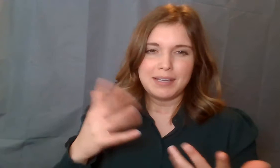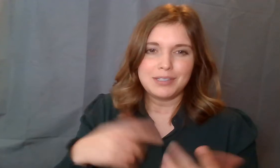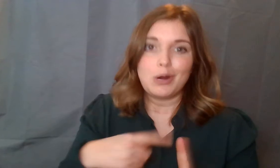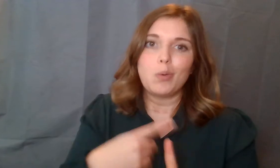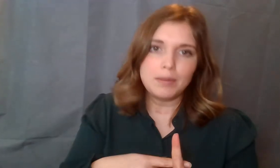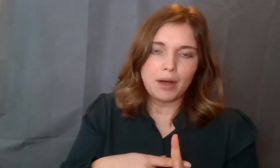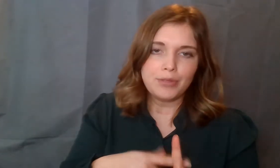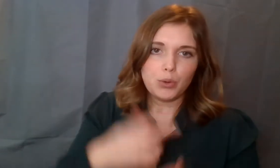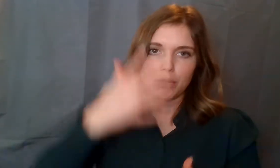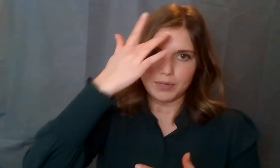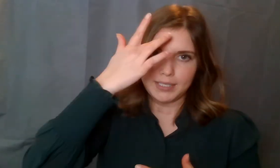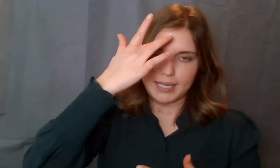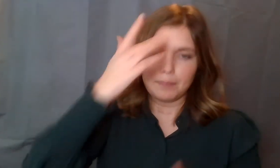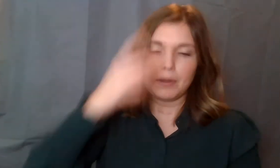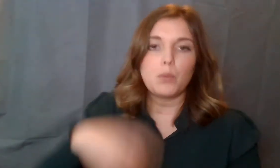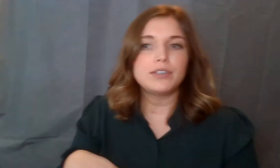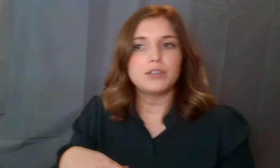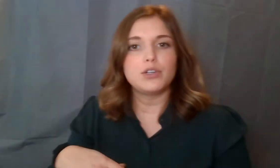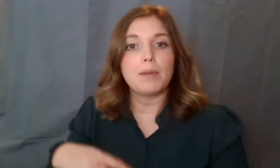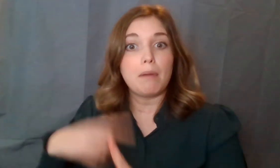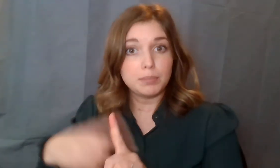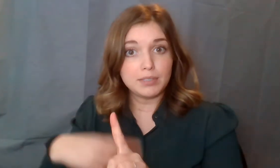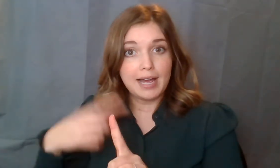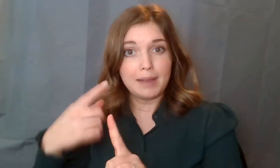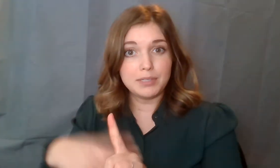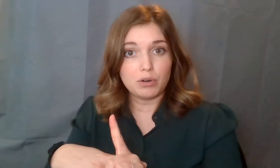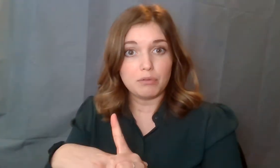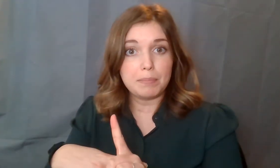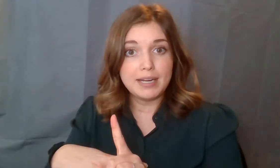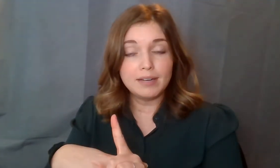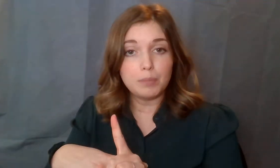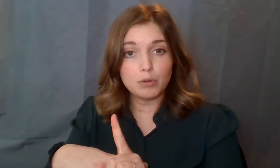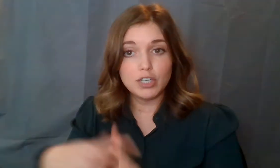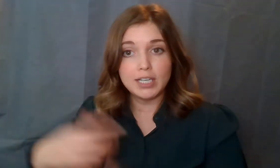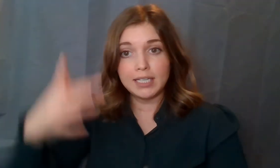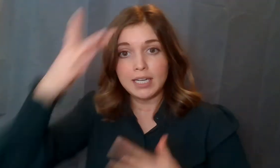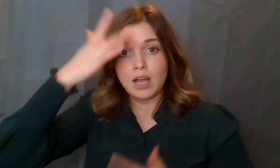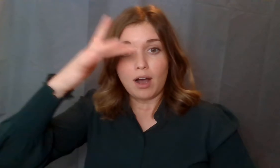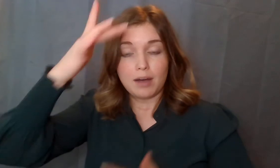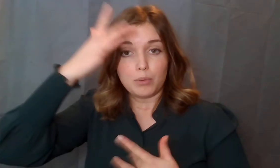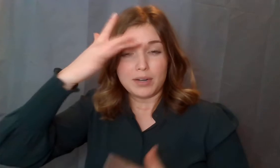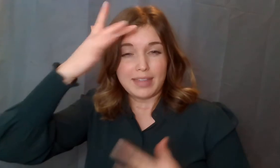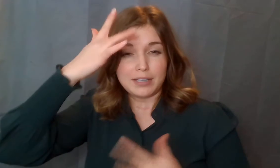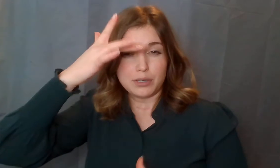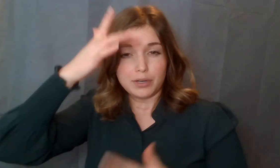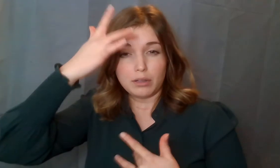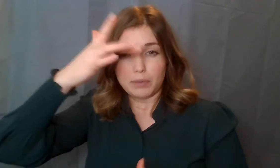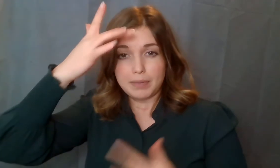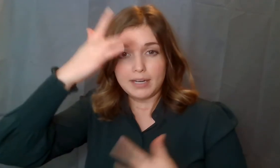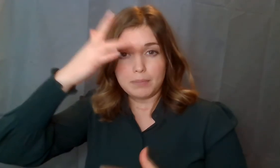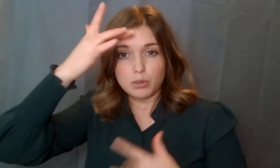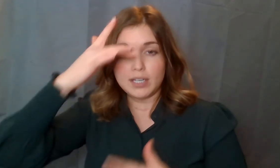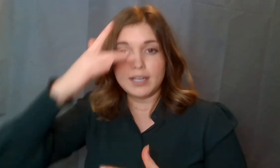means, 1 month or you're sick. But once you do it multiple times or a repeated motion, or even that circular repeated motion,